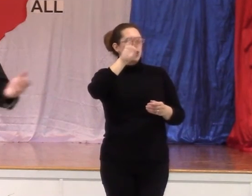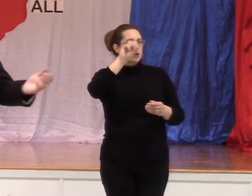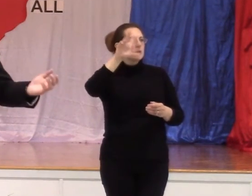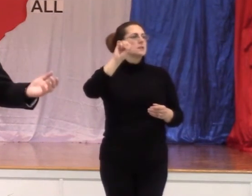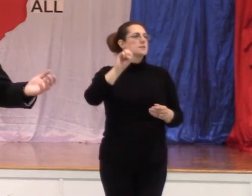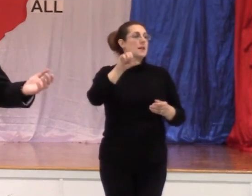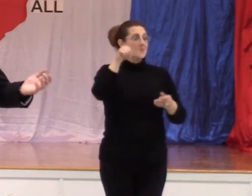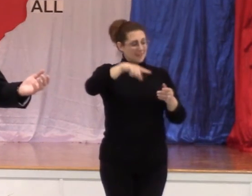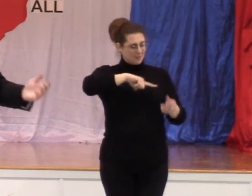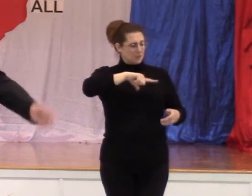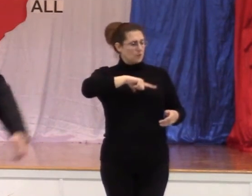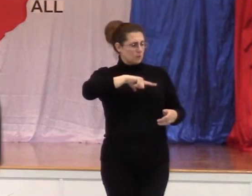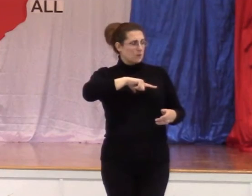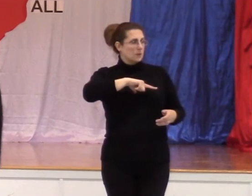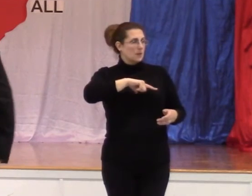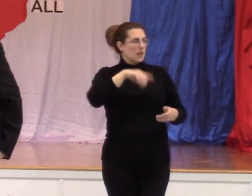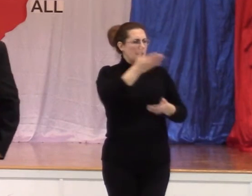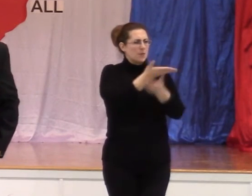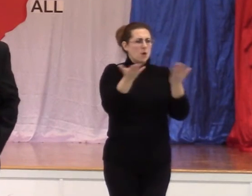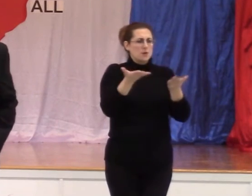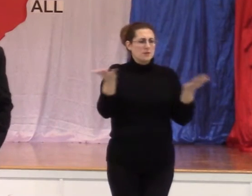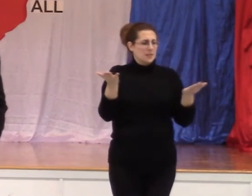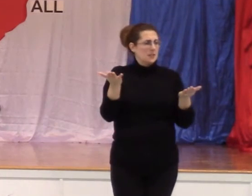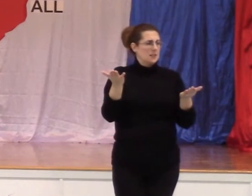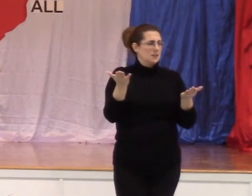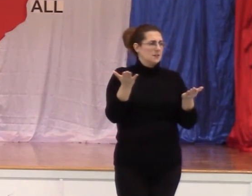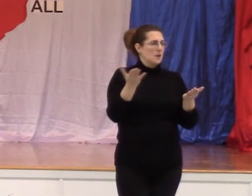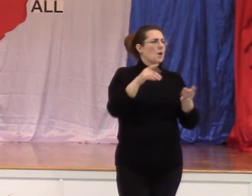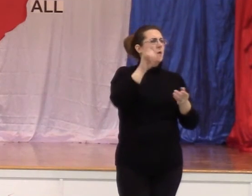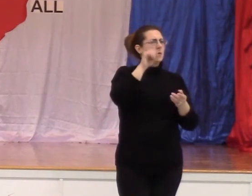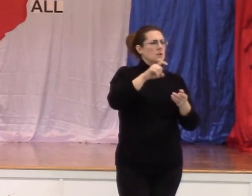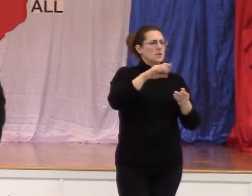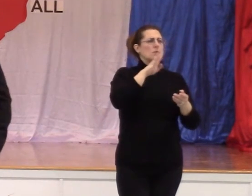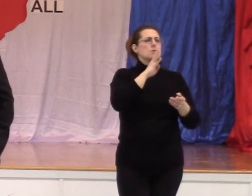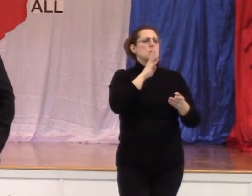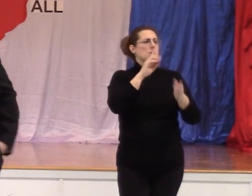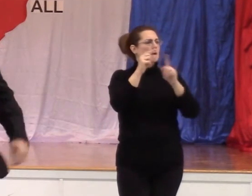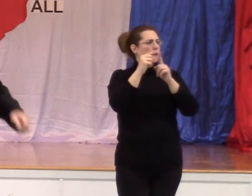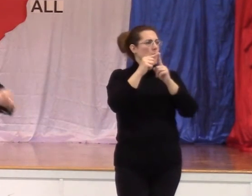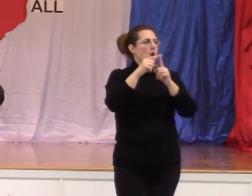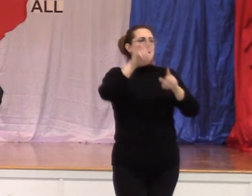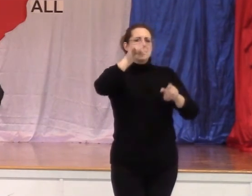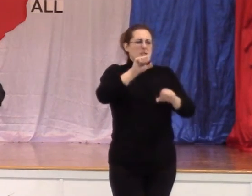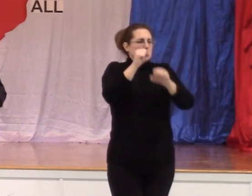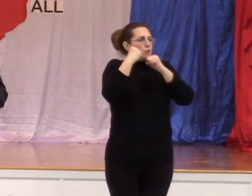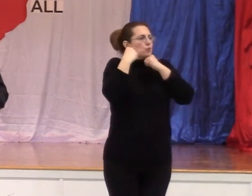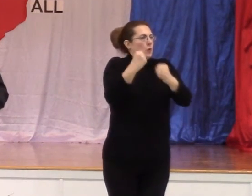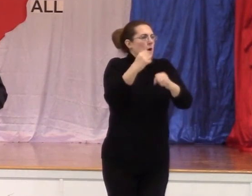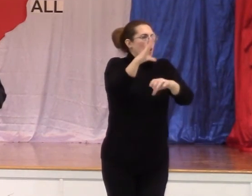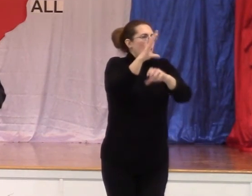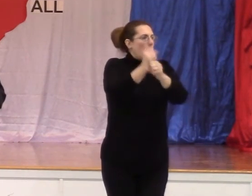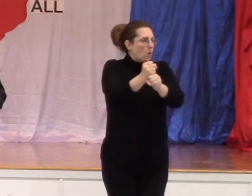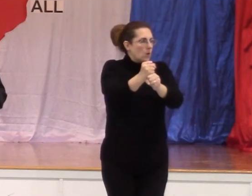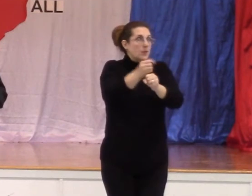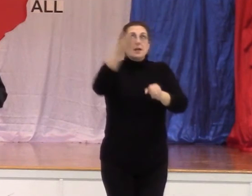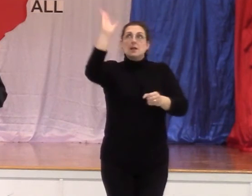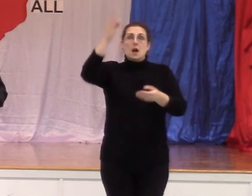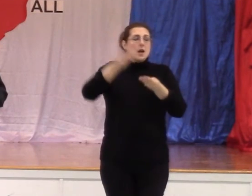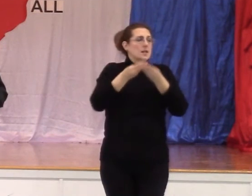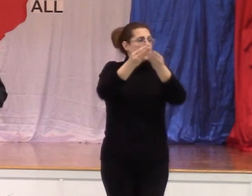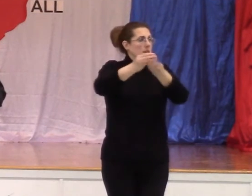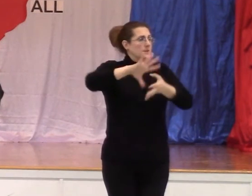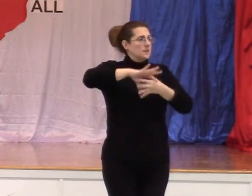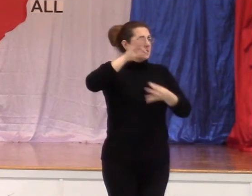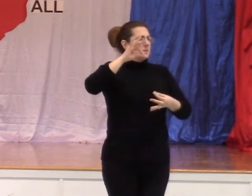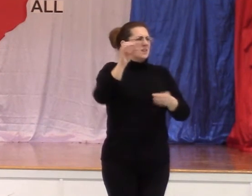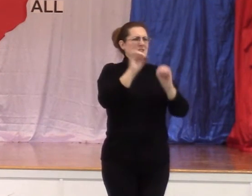this is Luther. In those things which concern the spoken outward word, we must firmly hold that God grants his spirit or grace to no